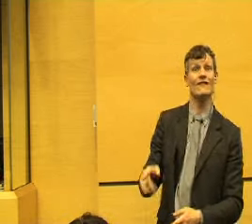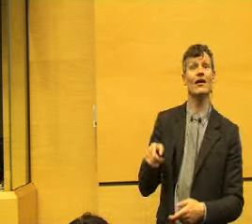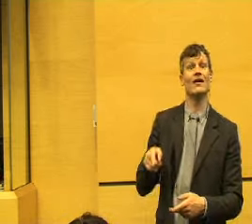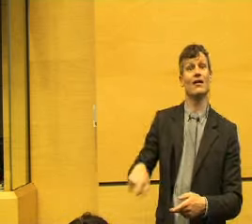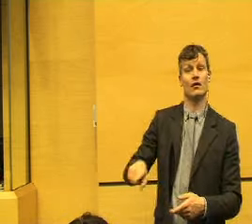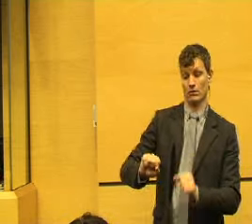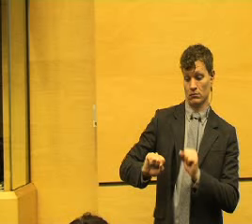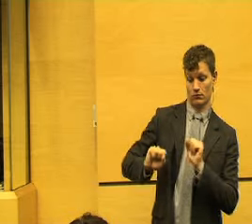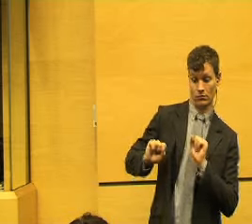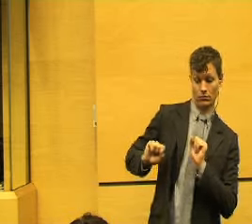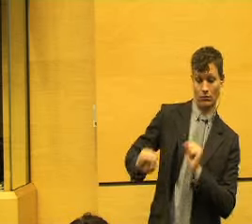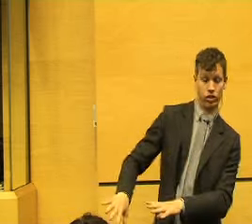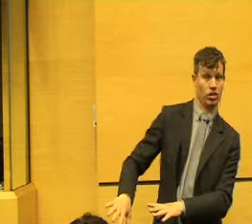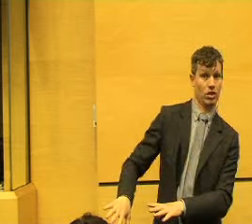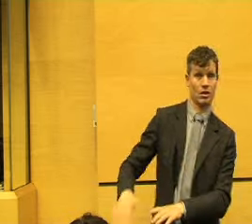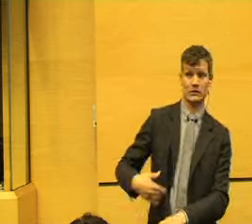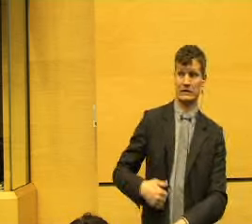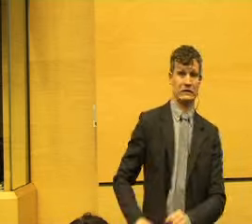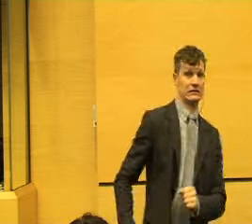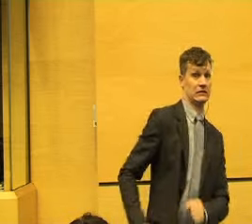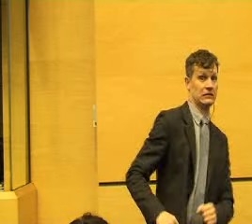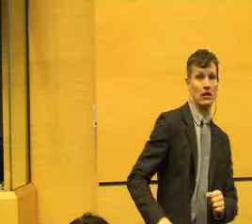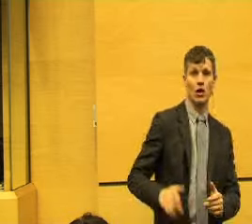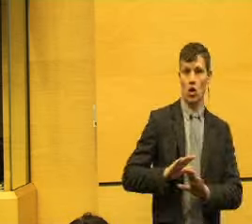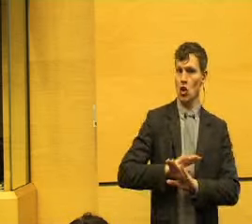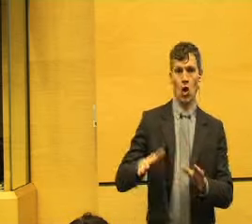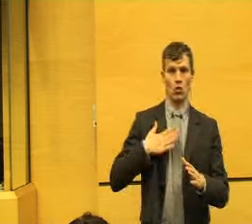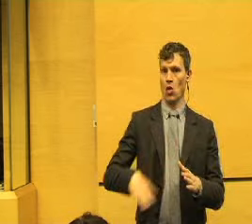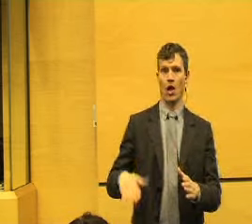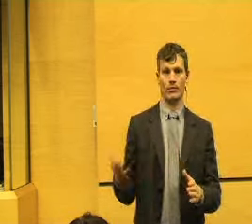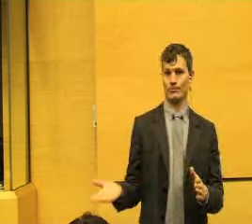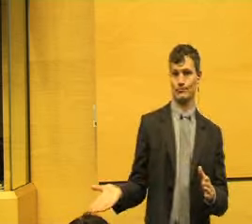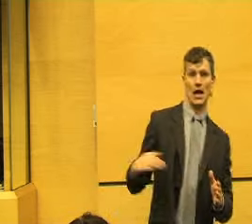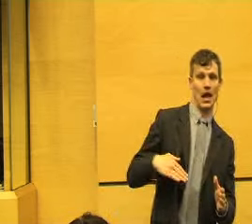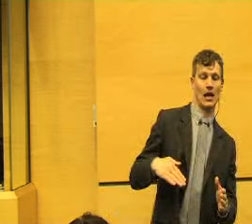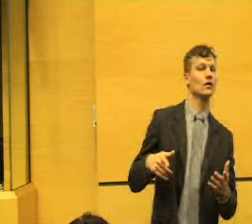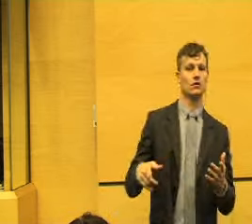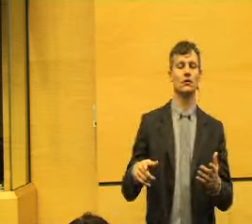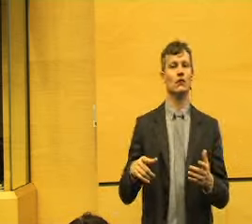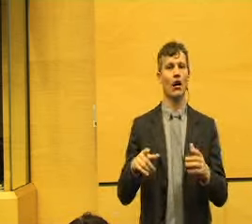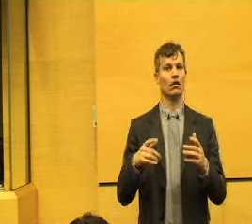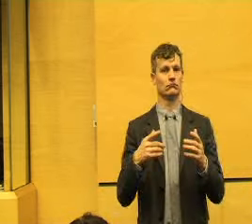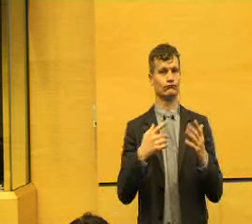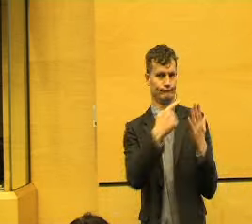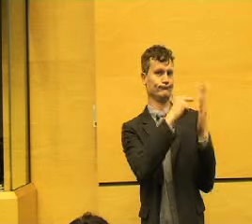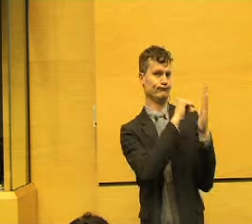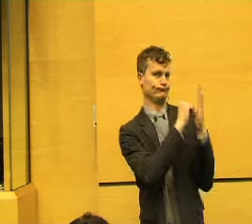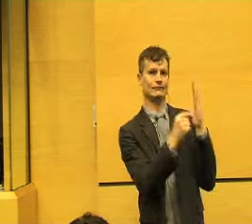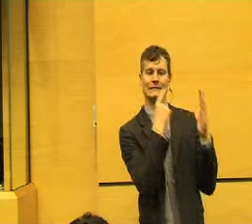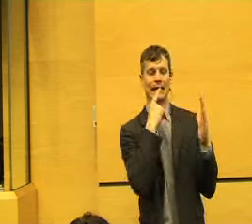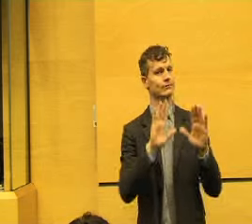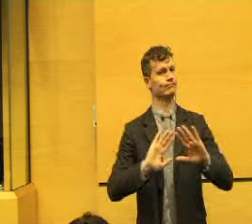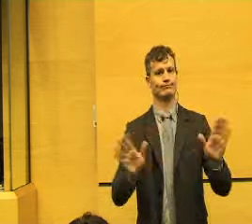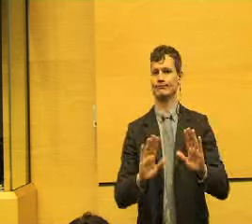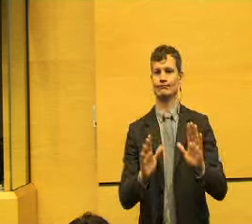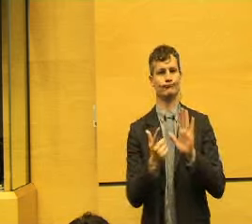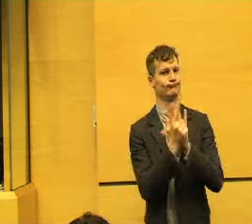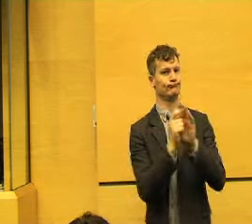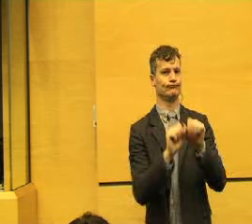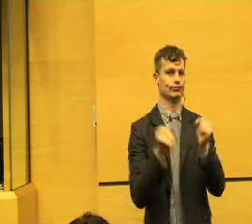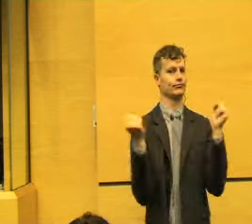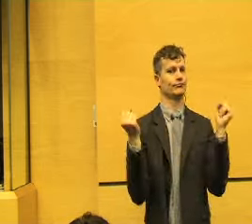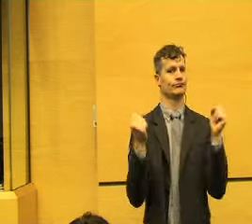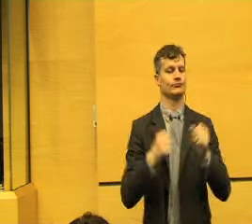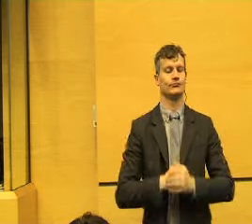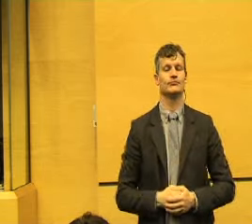taking him or her back. The government has also taken other measures to support parents